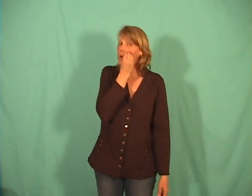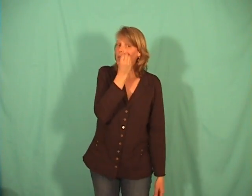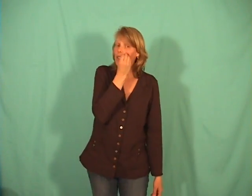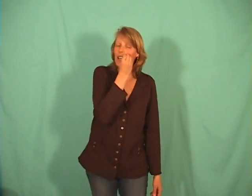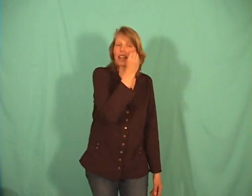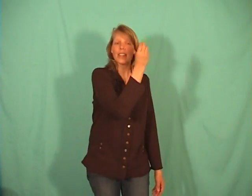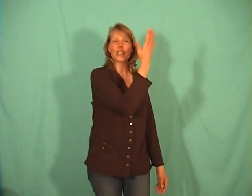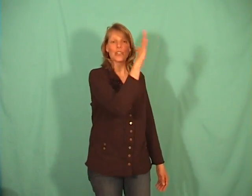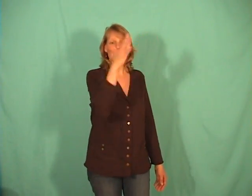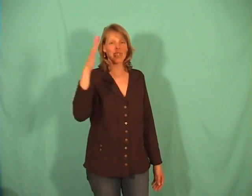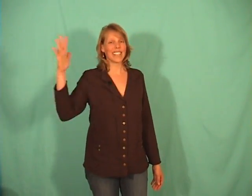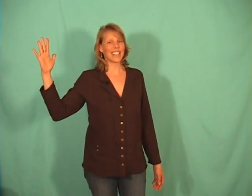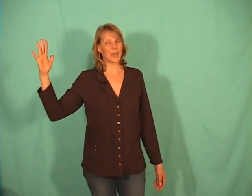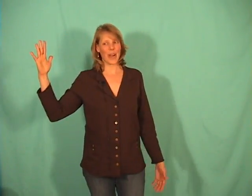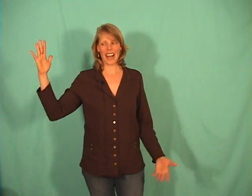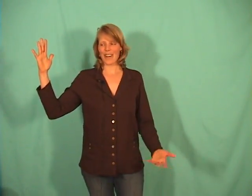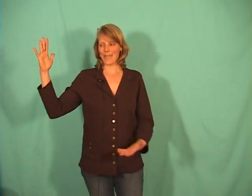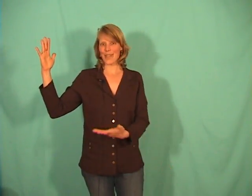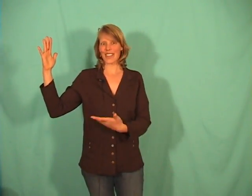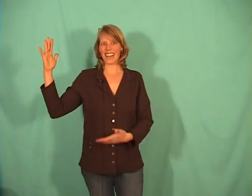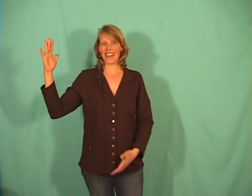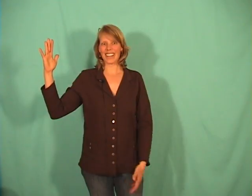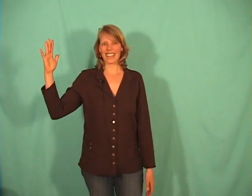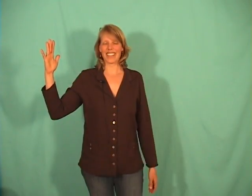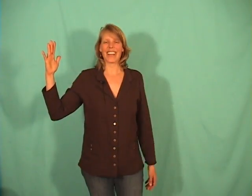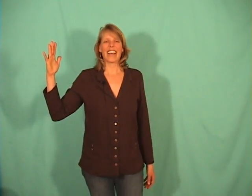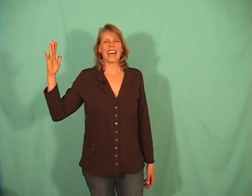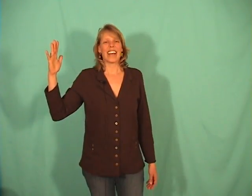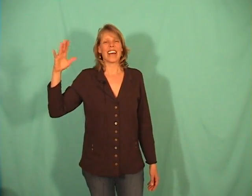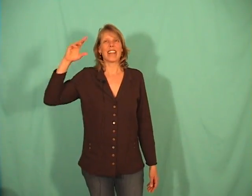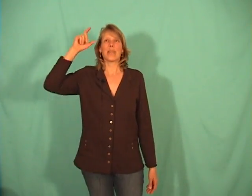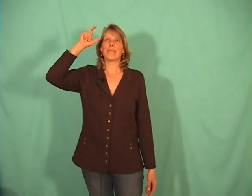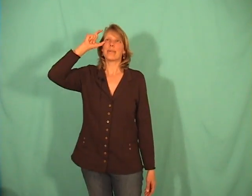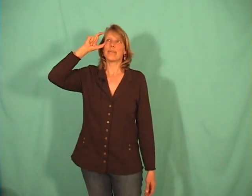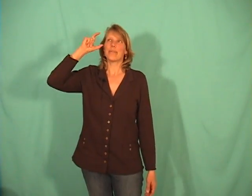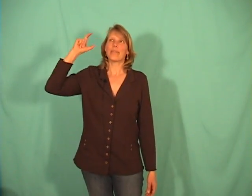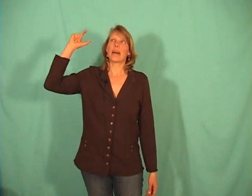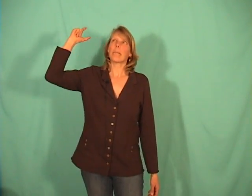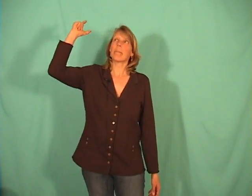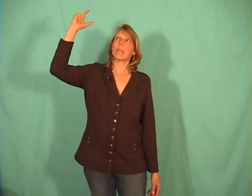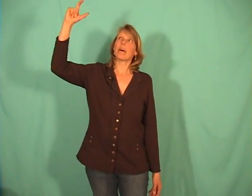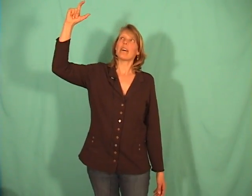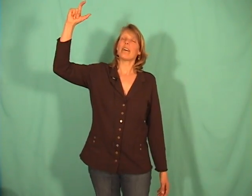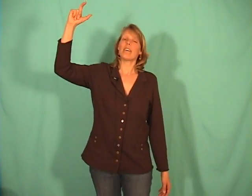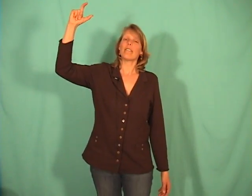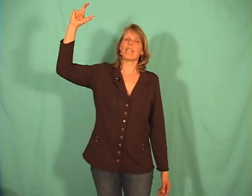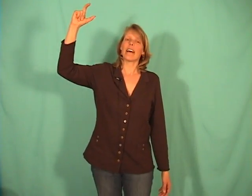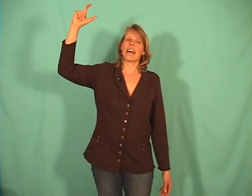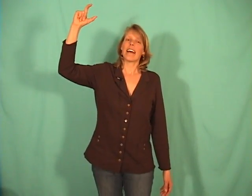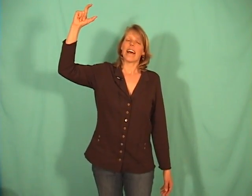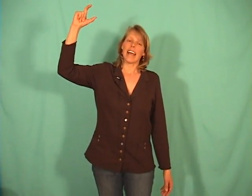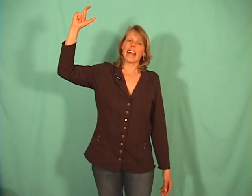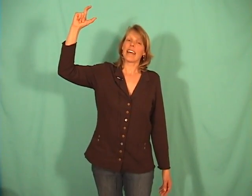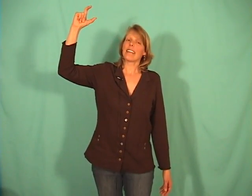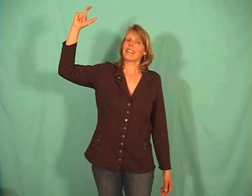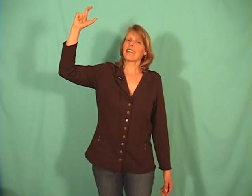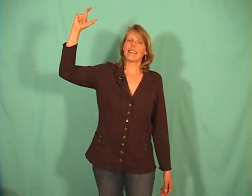flowers and the trees. Wow, 4 signs. And the moon up above and a